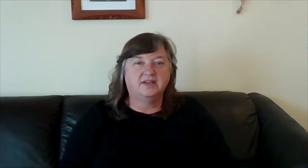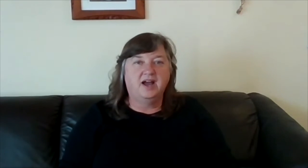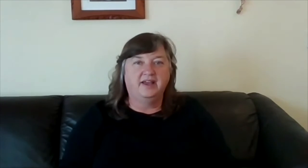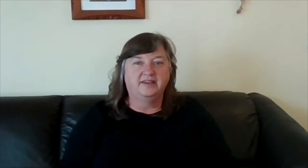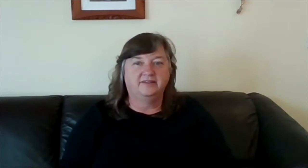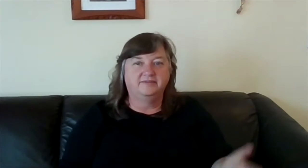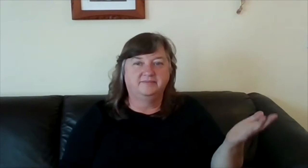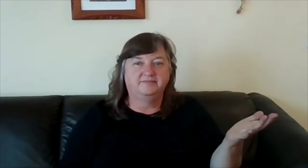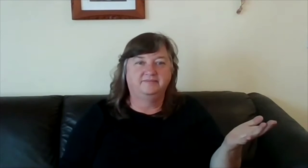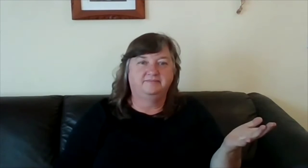Sky.